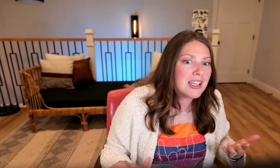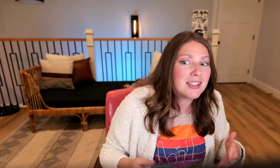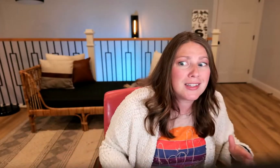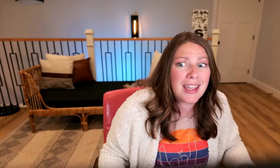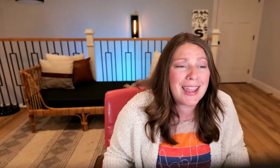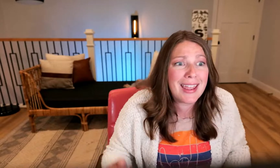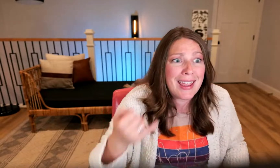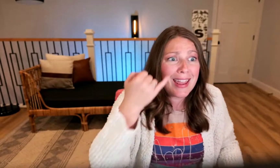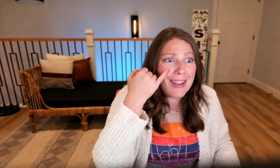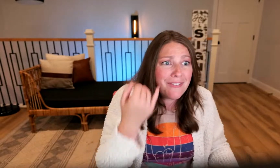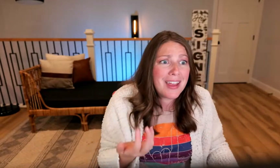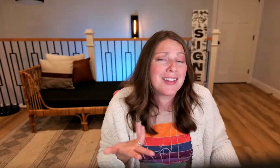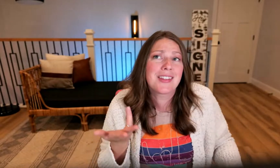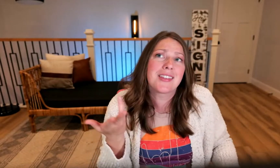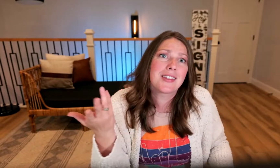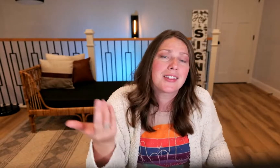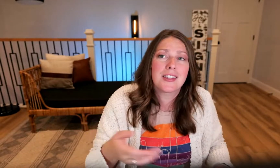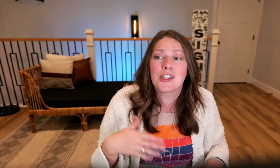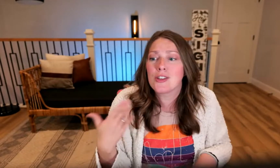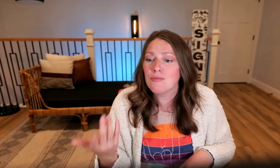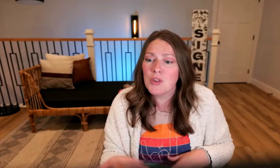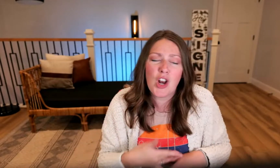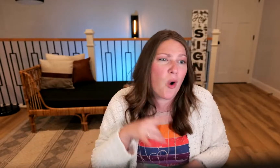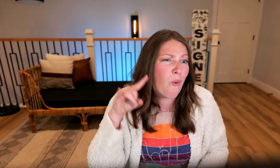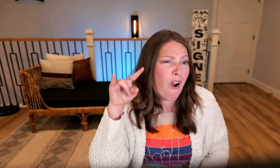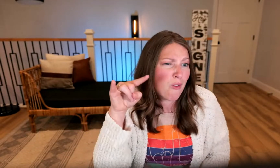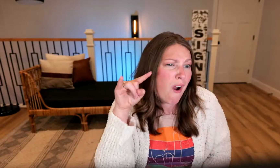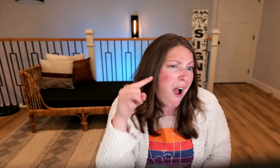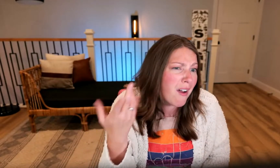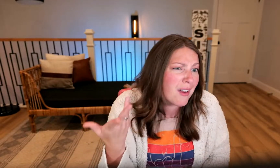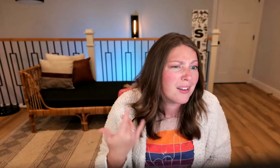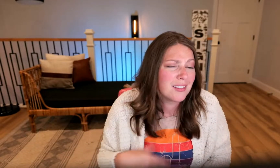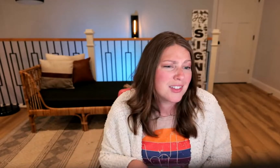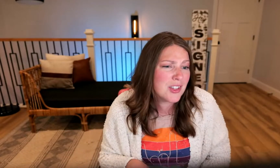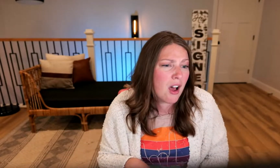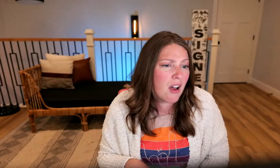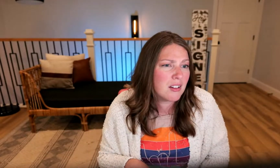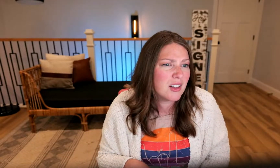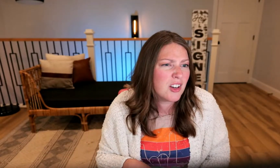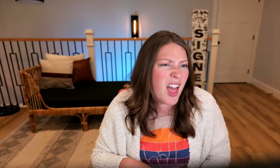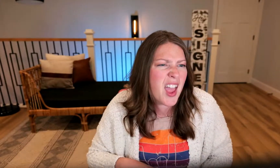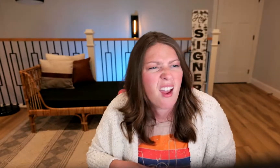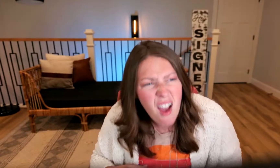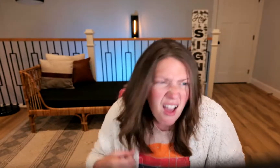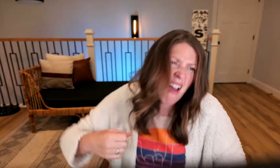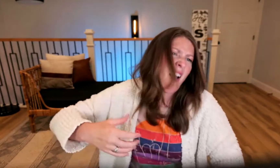versus if it's, you know, a rock song, you're like